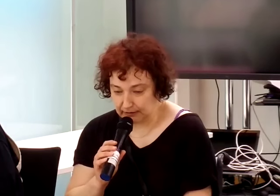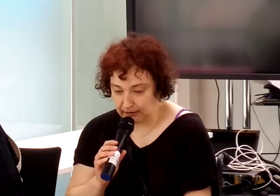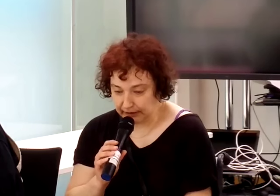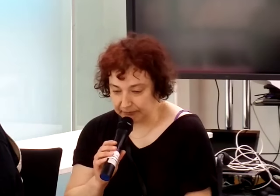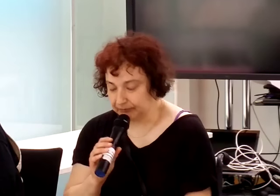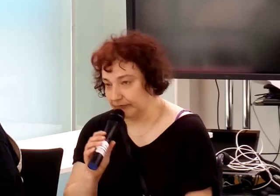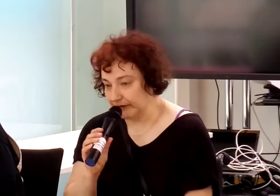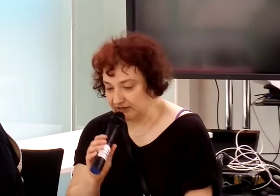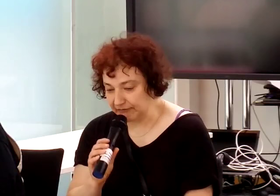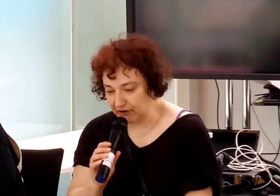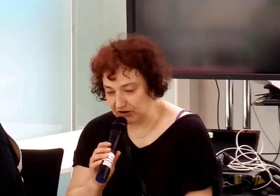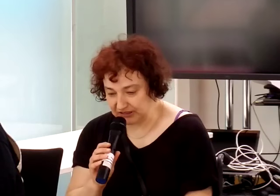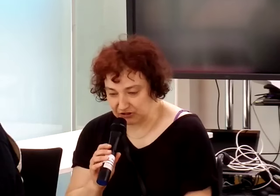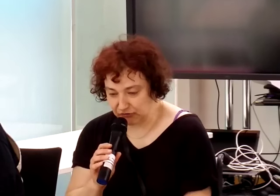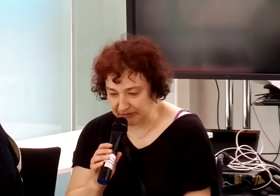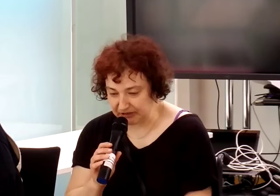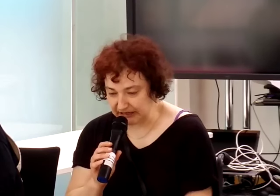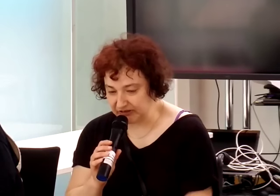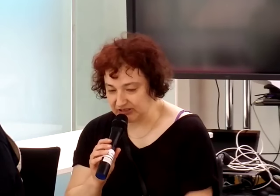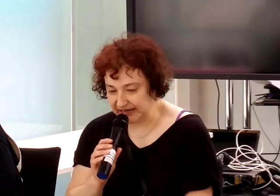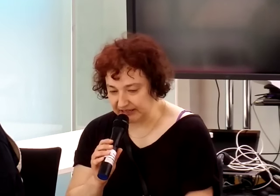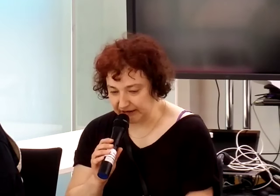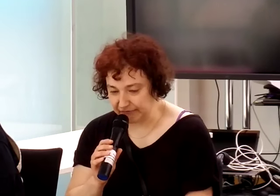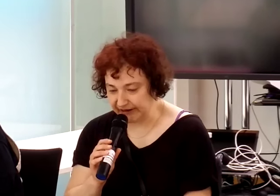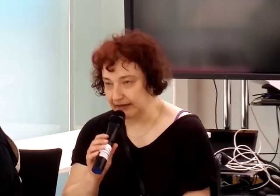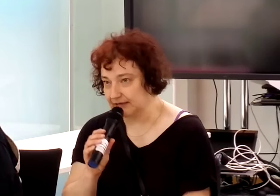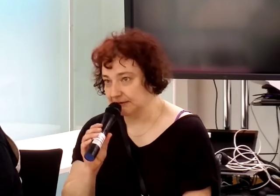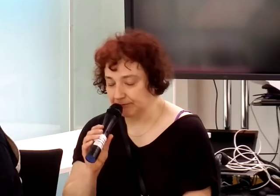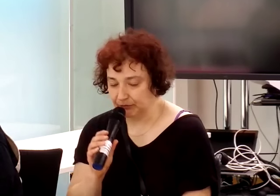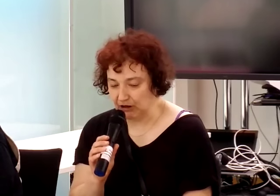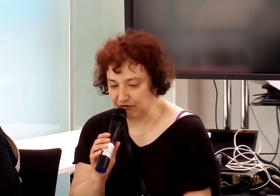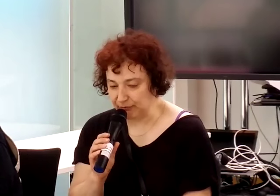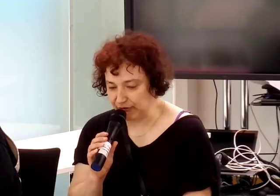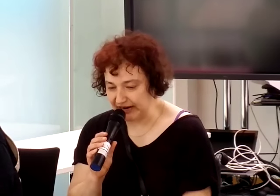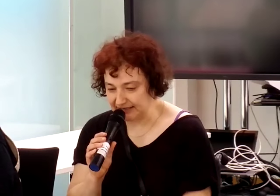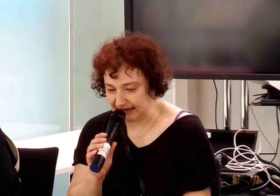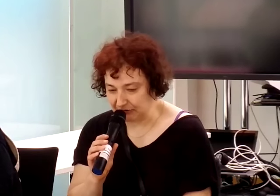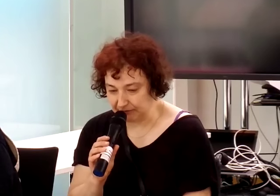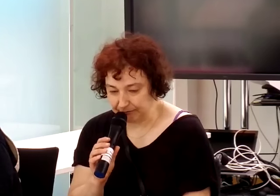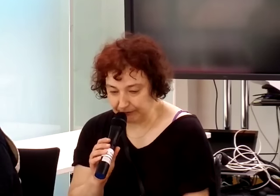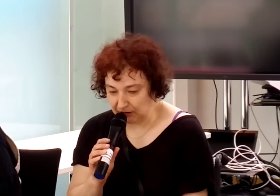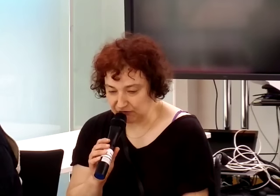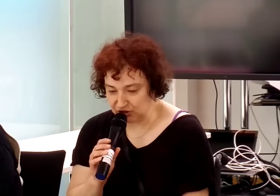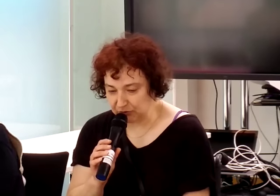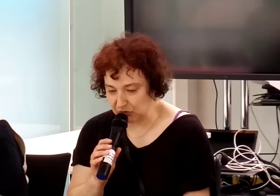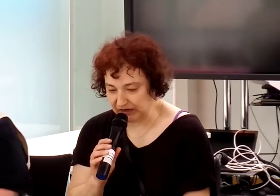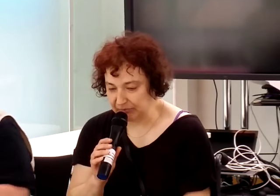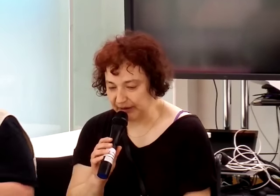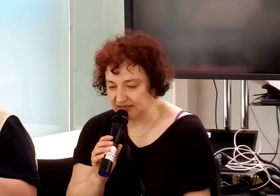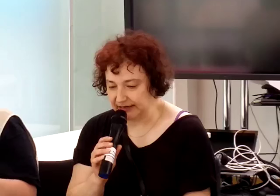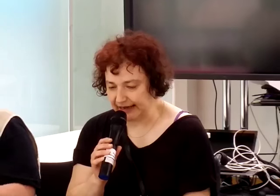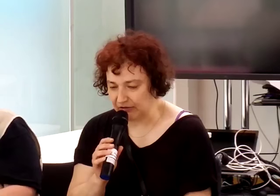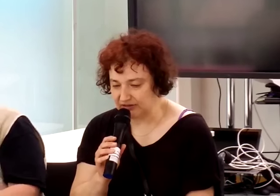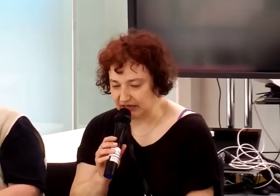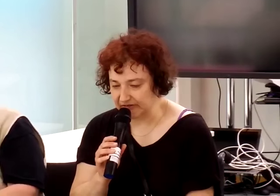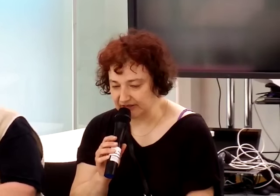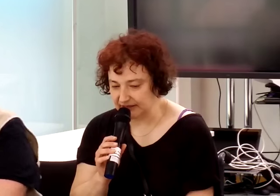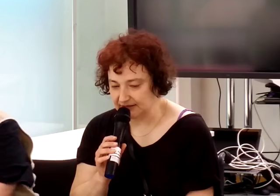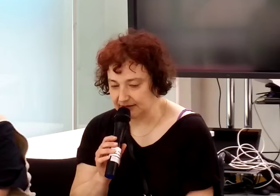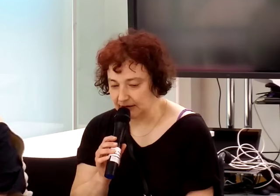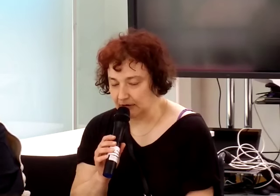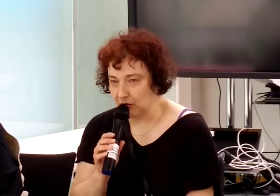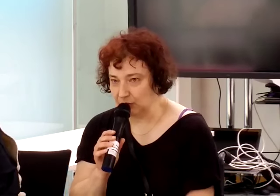chance. Zafar described the devastating effect of the breakdown of support and basic